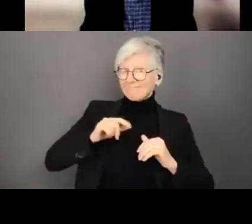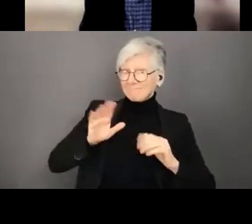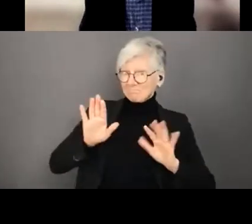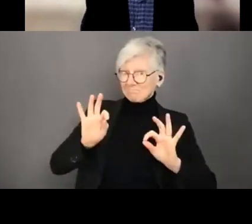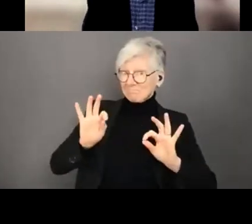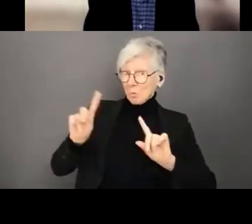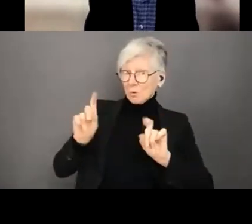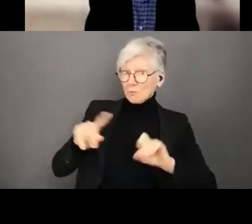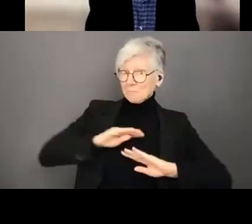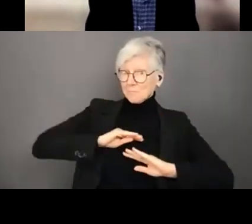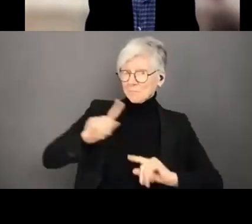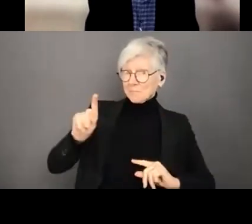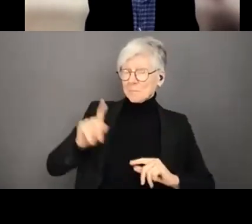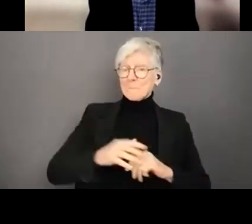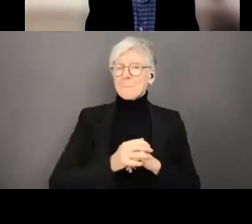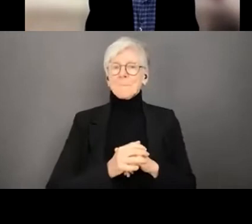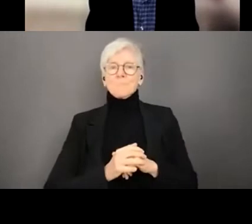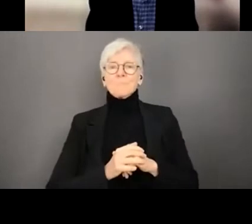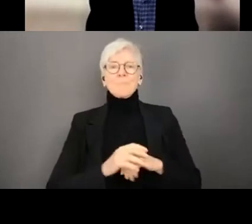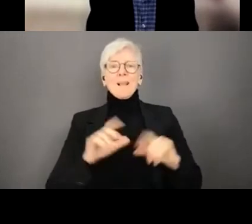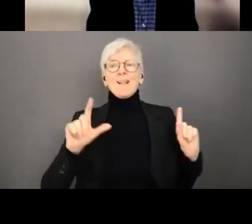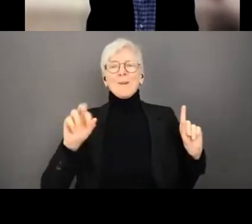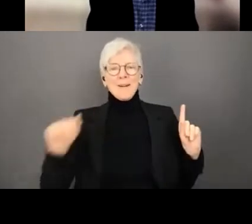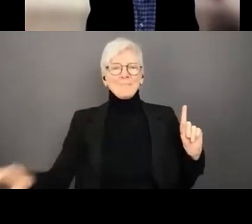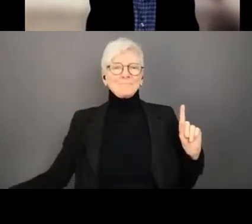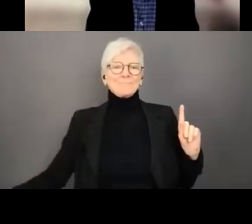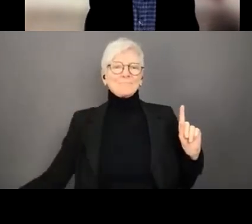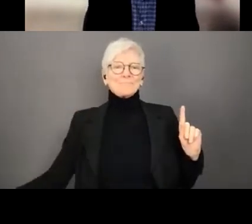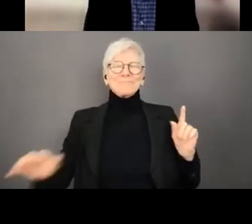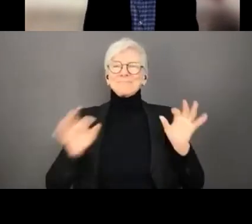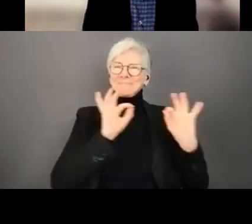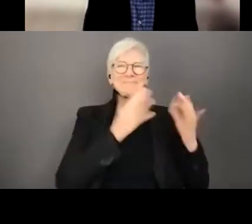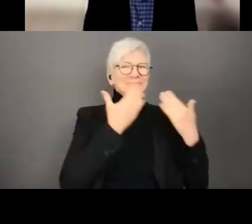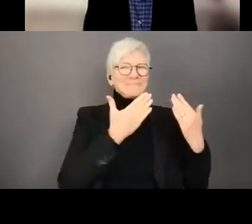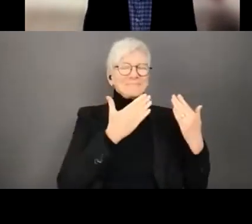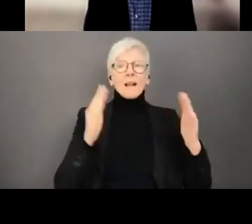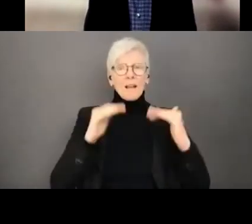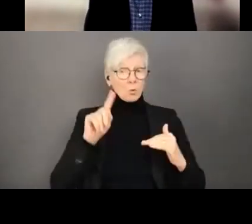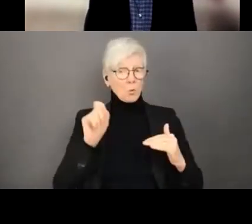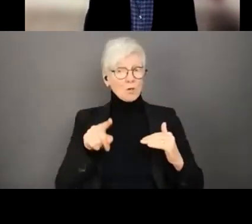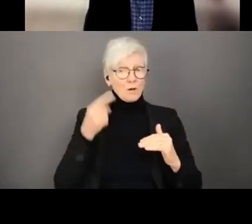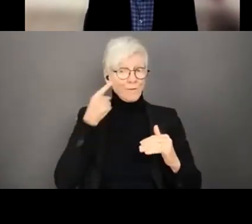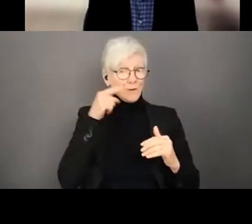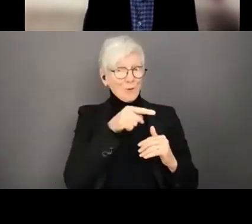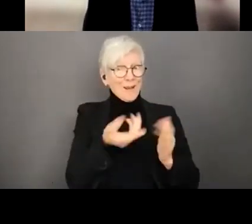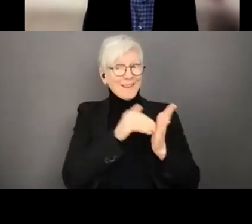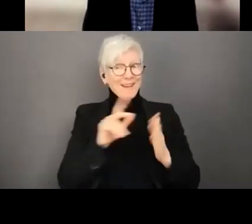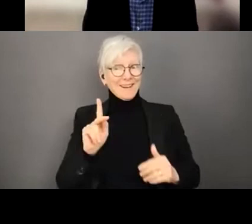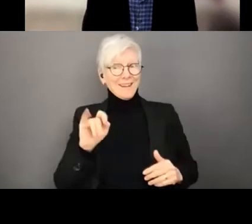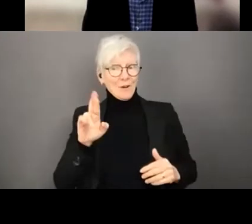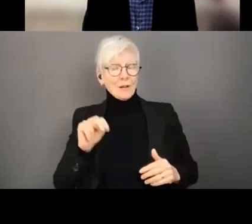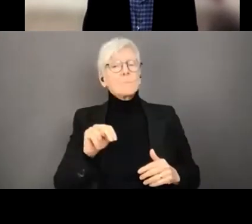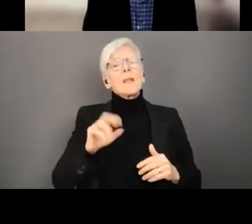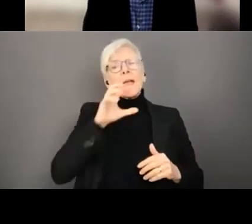time. No, that's wonderful. Next question is directly for you, Kieran, is how does ageism